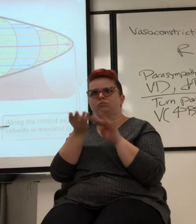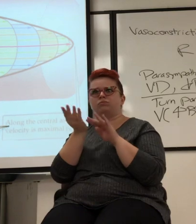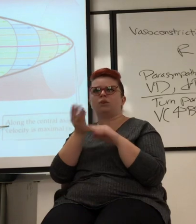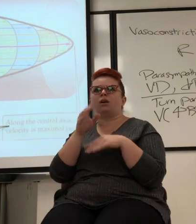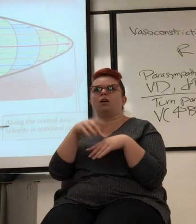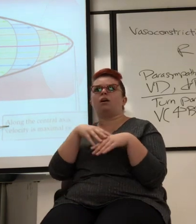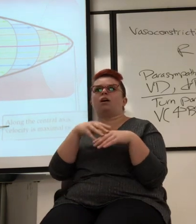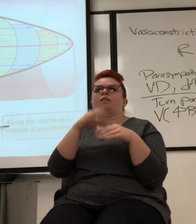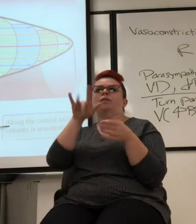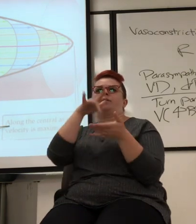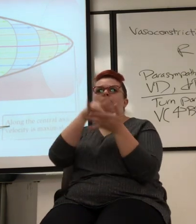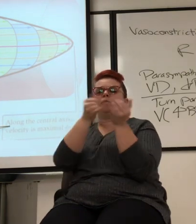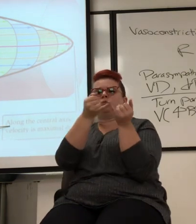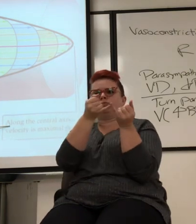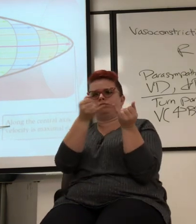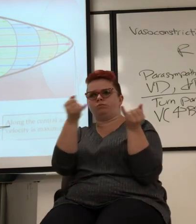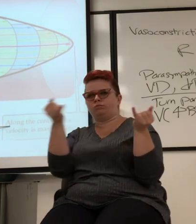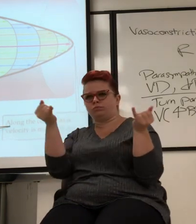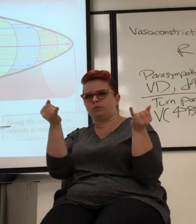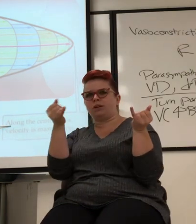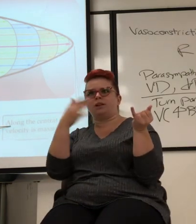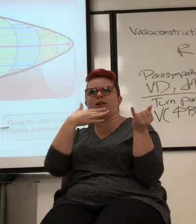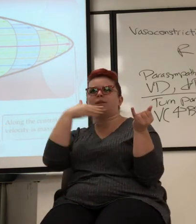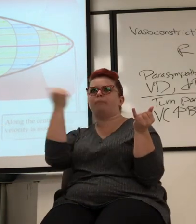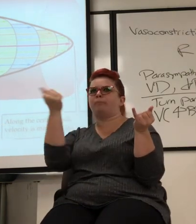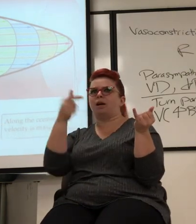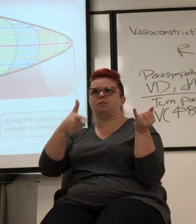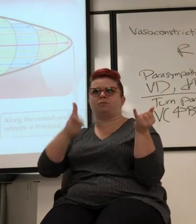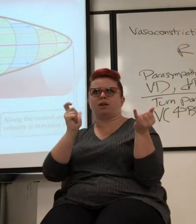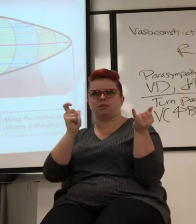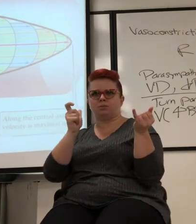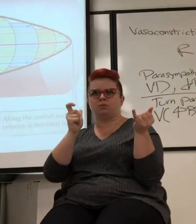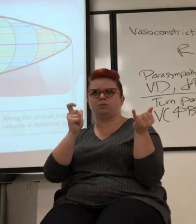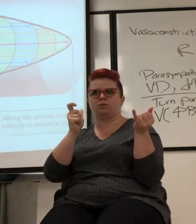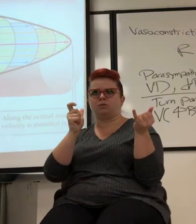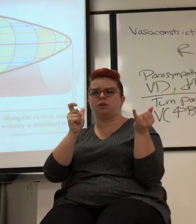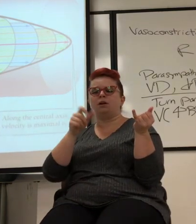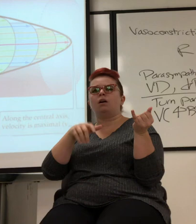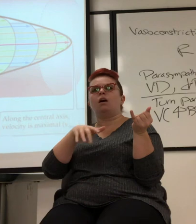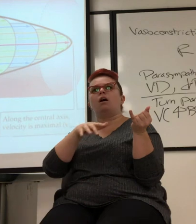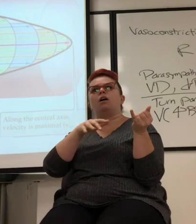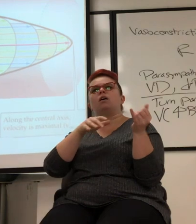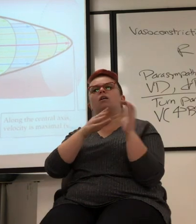Along the central axis, velocity is maximal, Vmax. But look, as you get